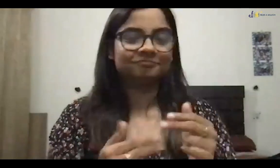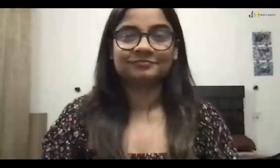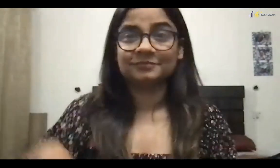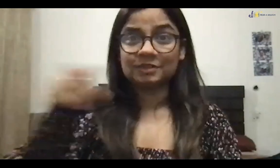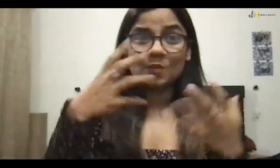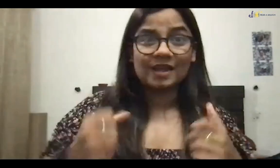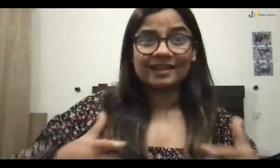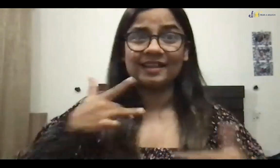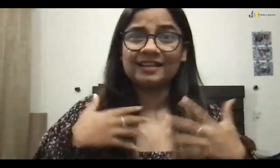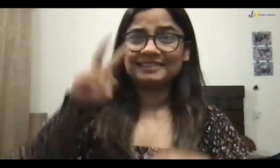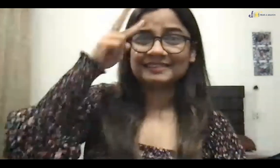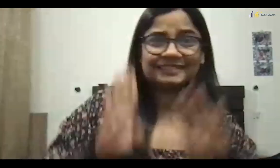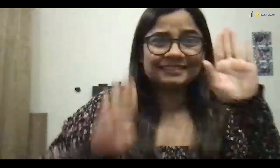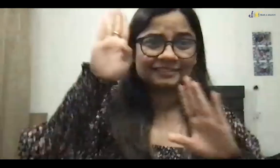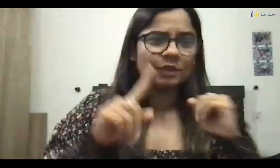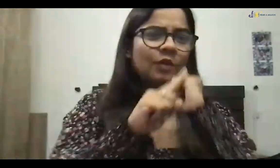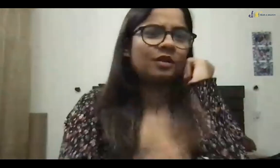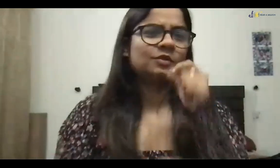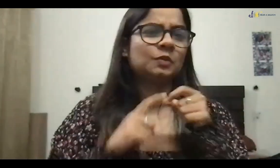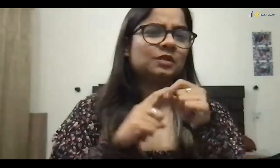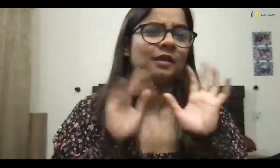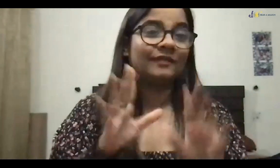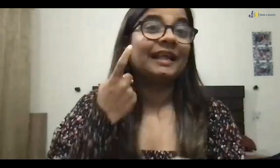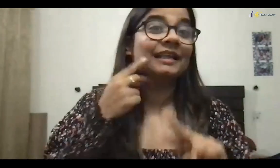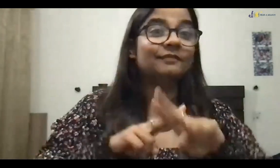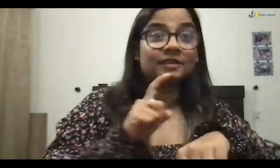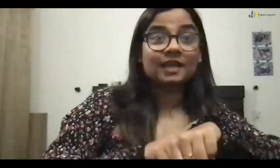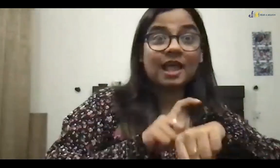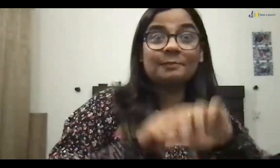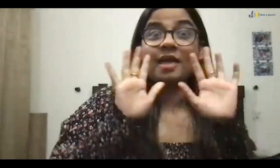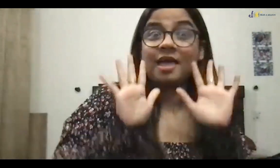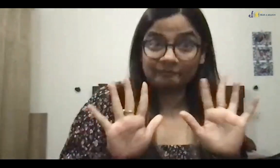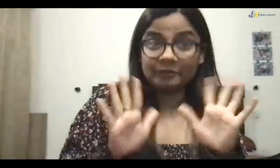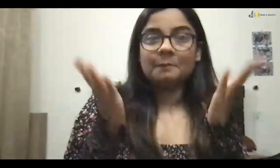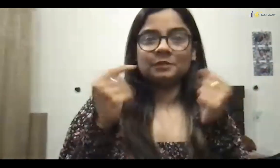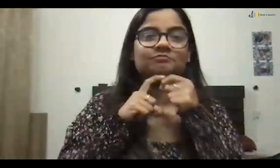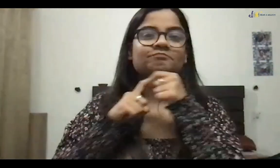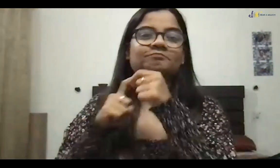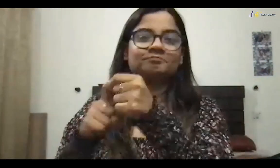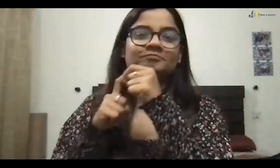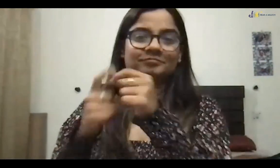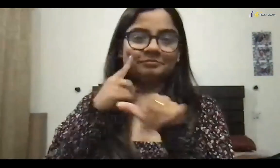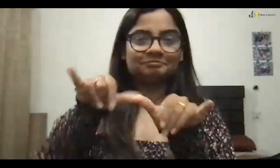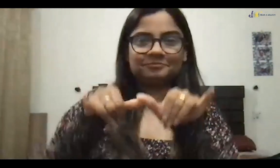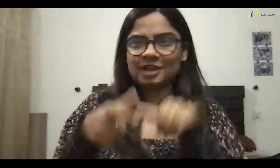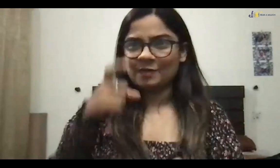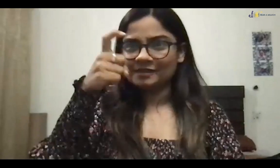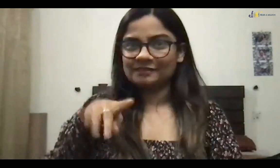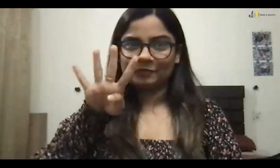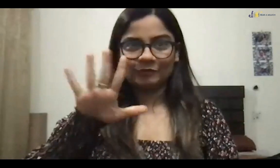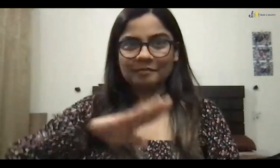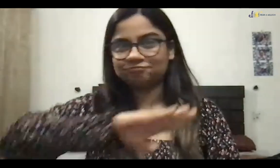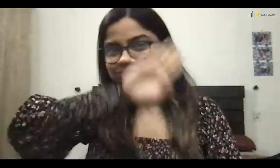and we'll see they will be sharing their stories. Then last we have question hour. So we have some question